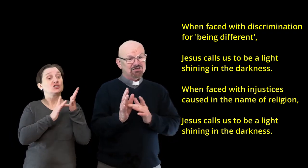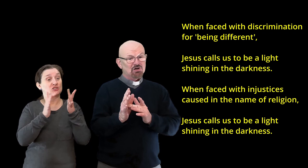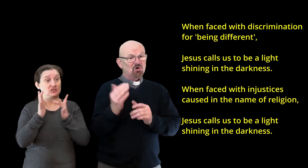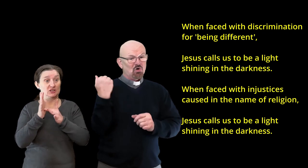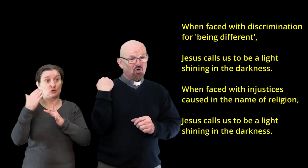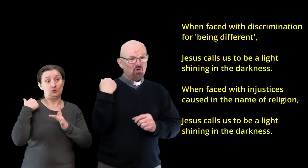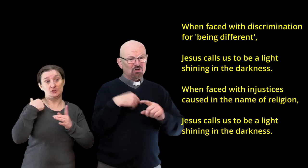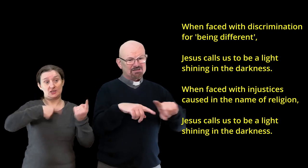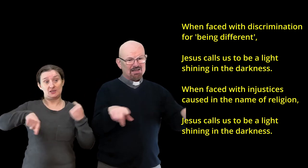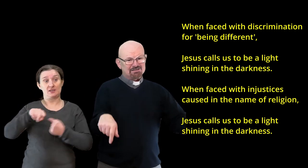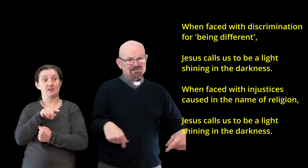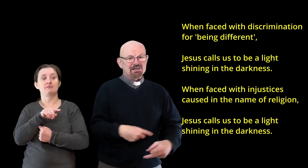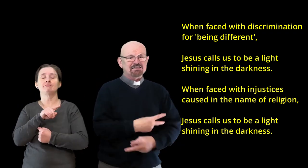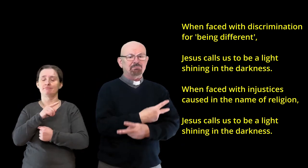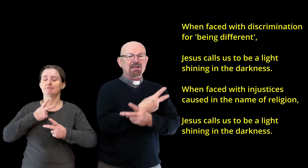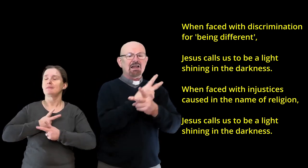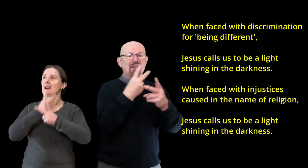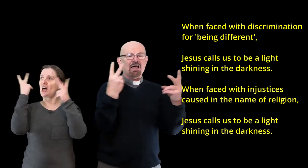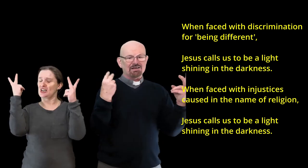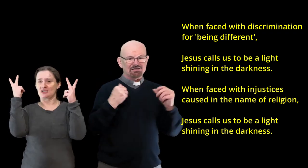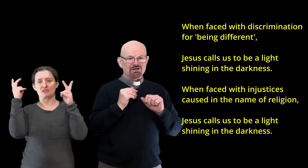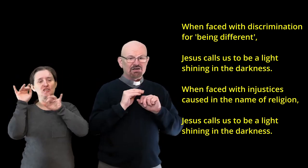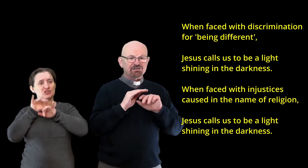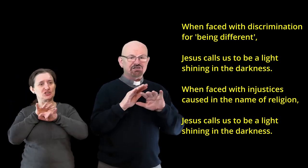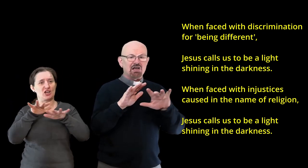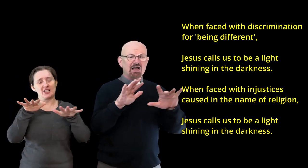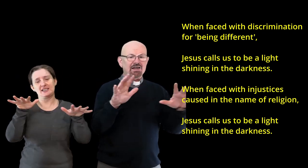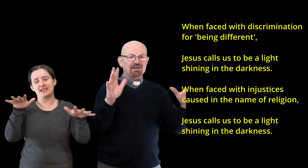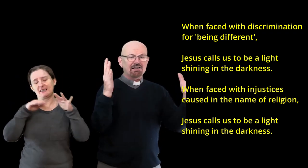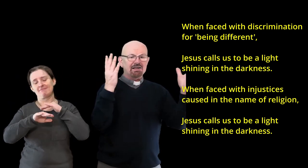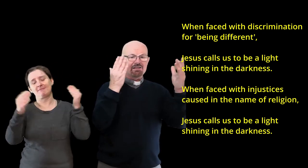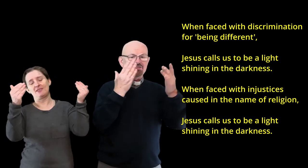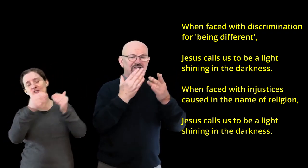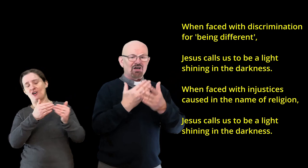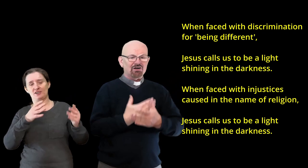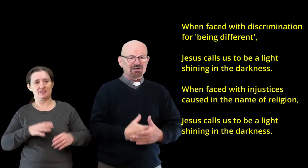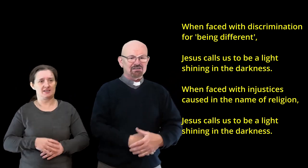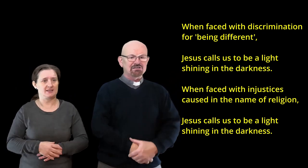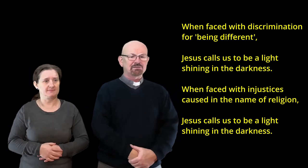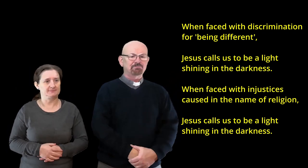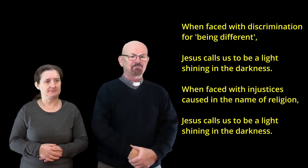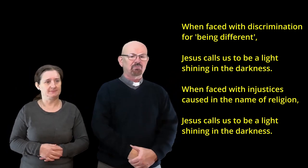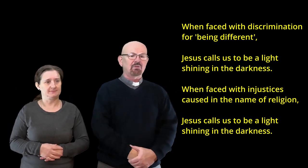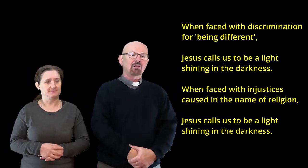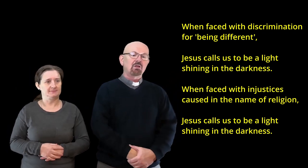Jesus calls us to be a light shining in the darkness.